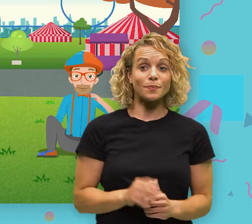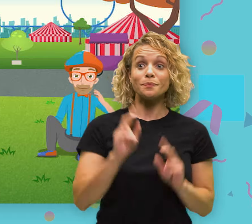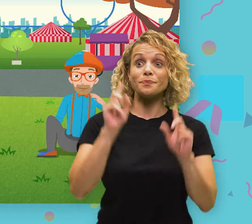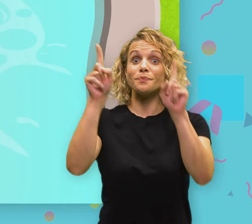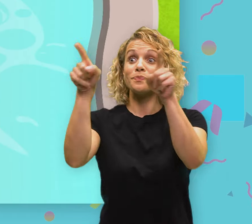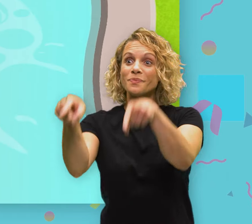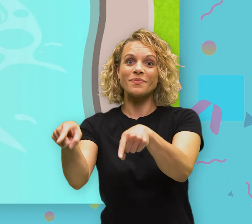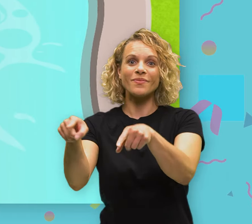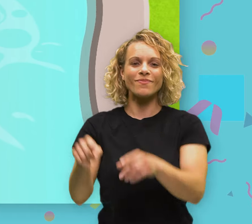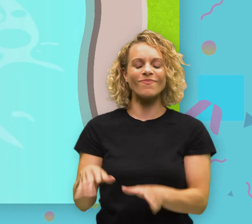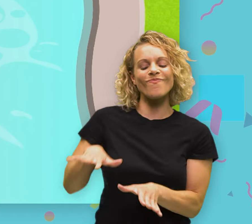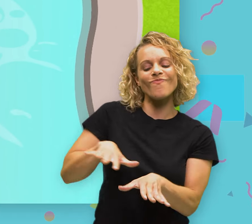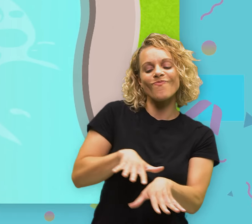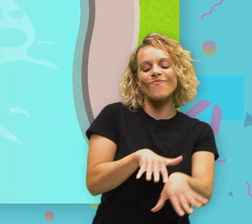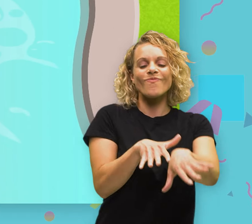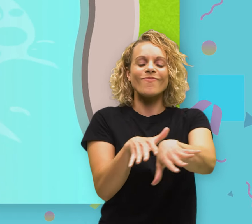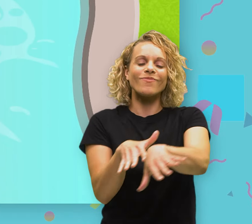shiver,